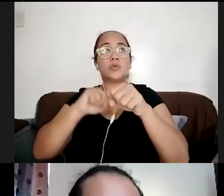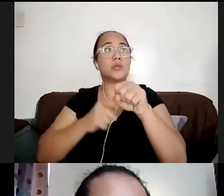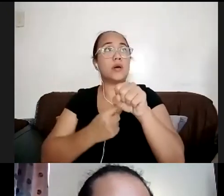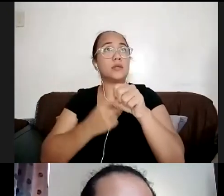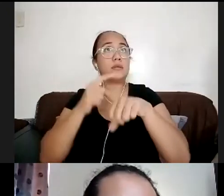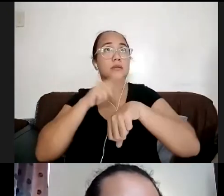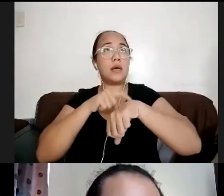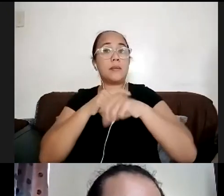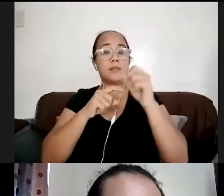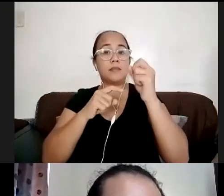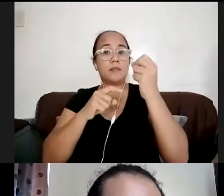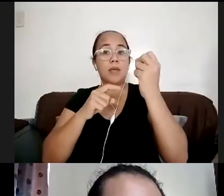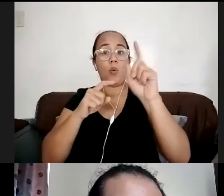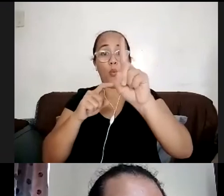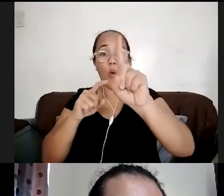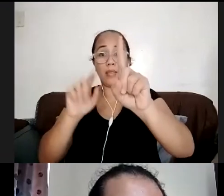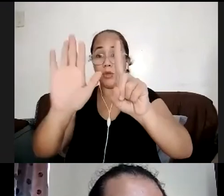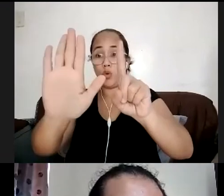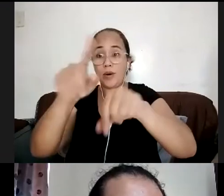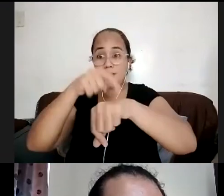1 o'clock your time.